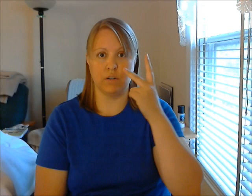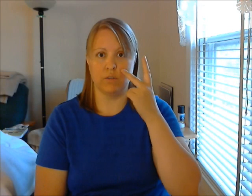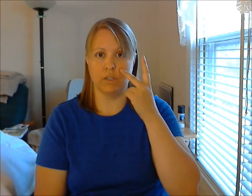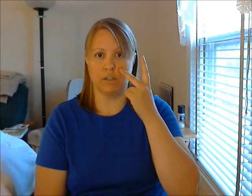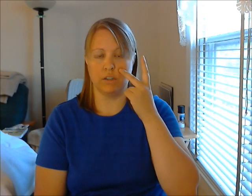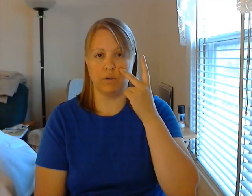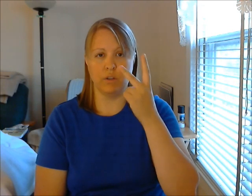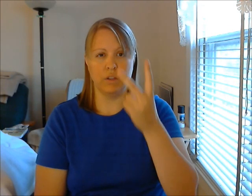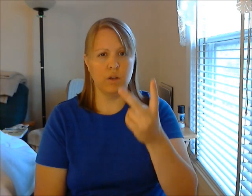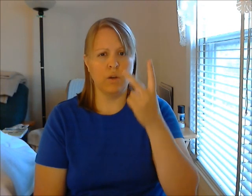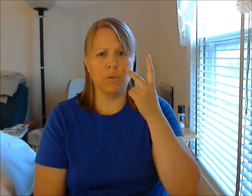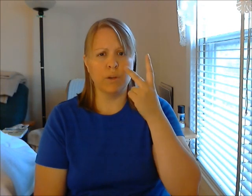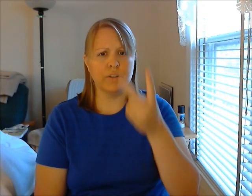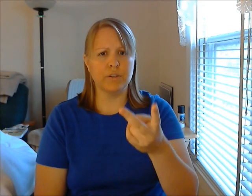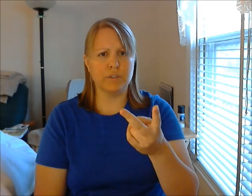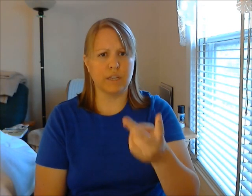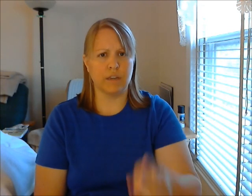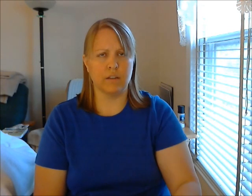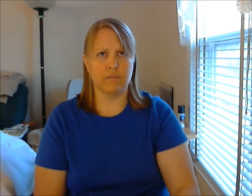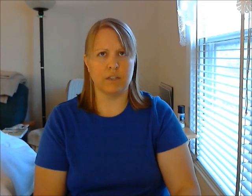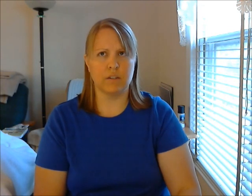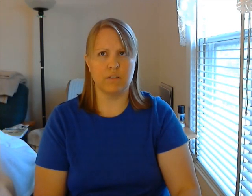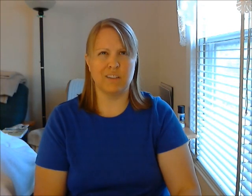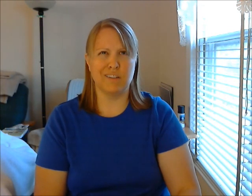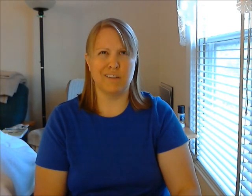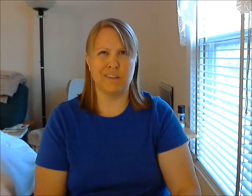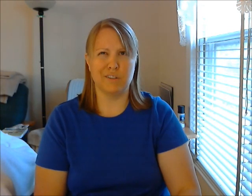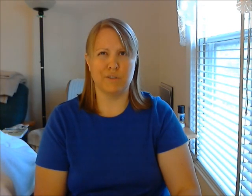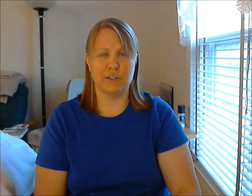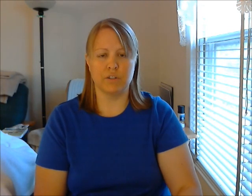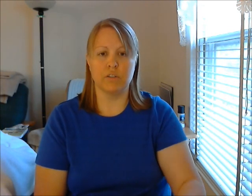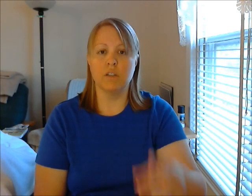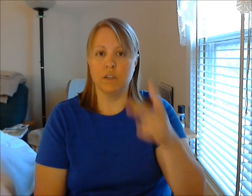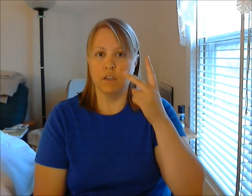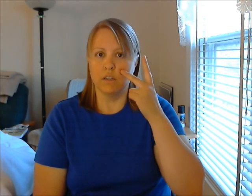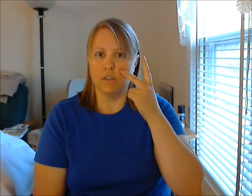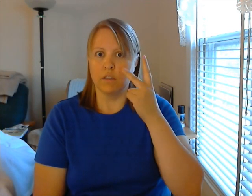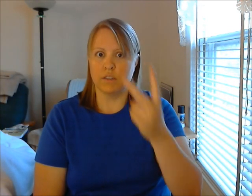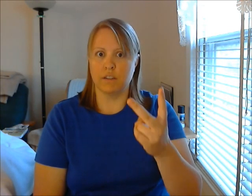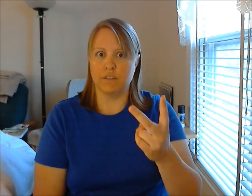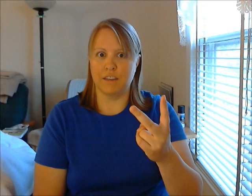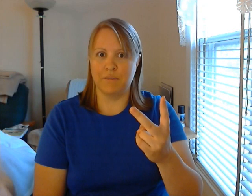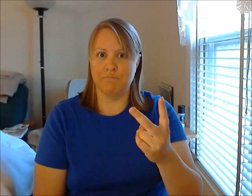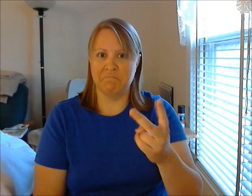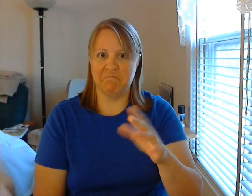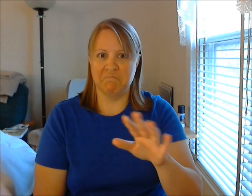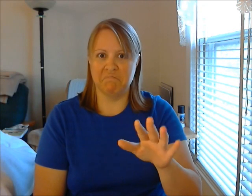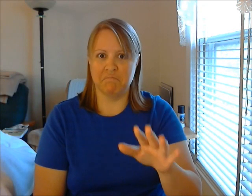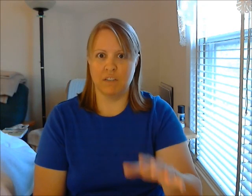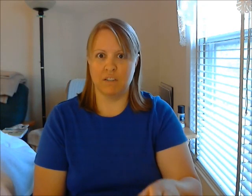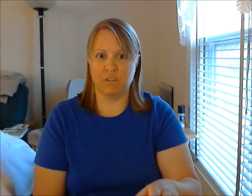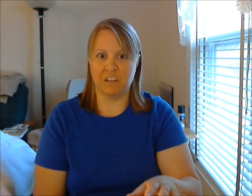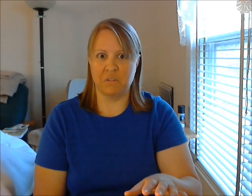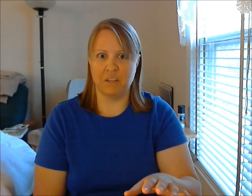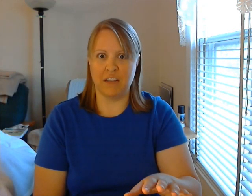only going to go, what do you see? In fact, I don't think see is directional. You're going to say see. ignore that whole last